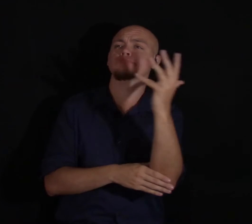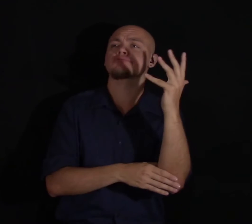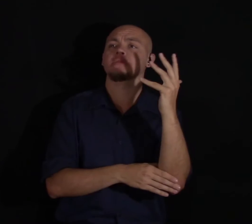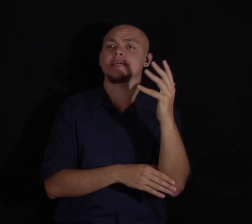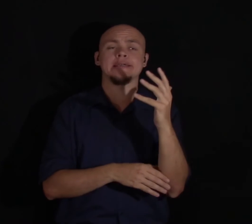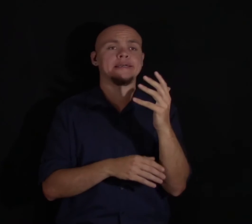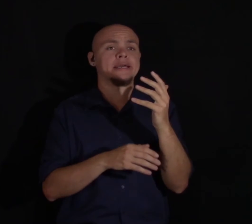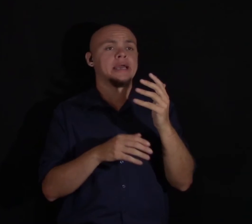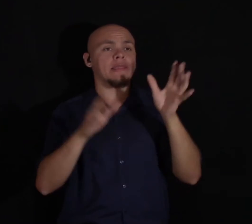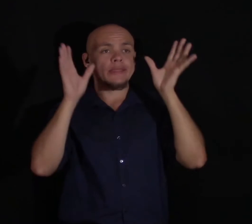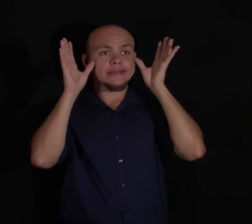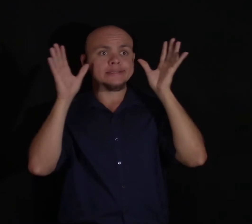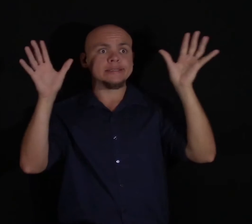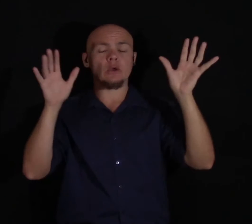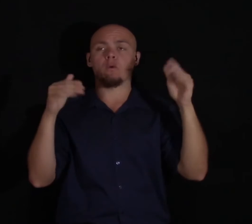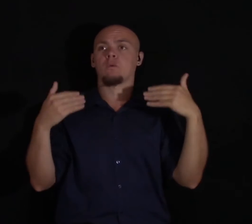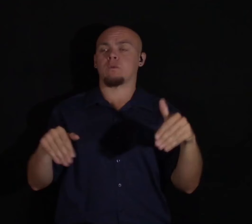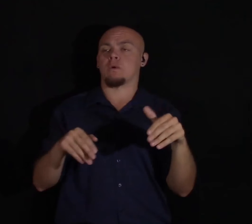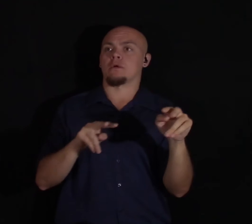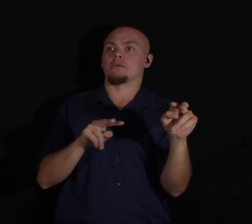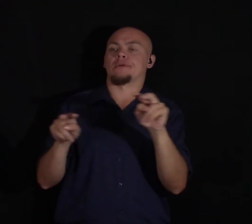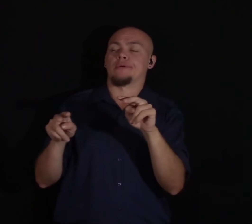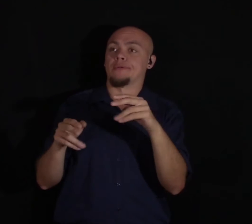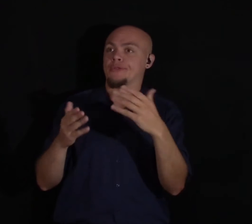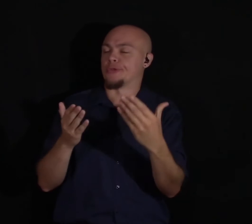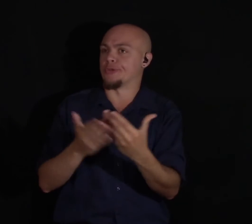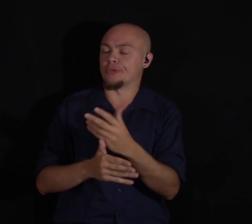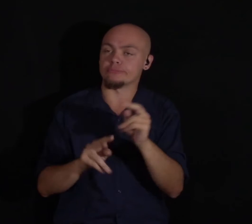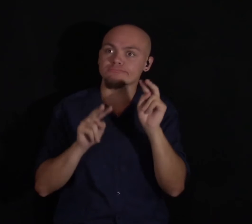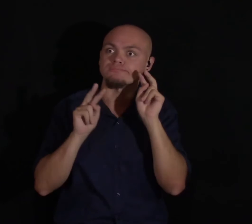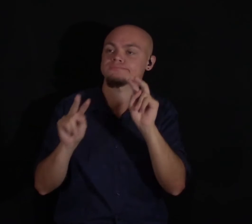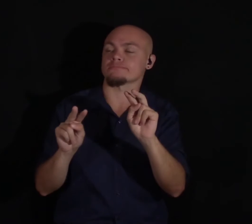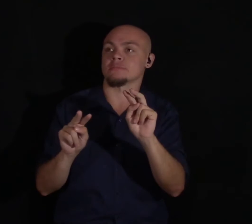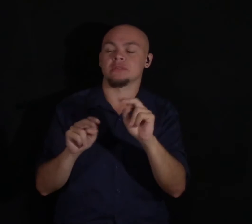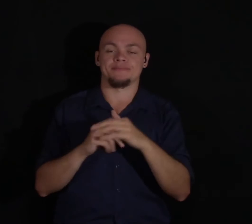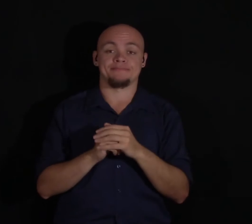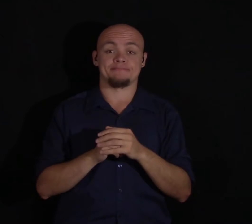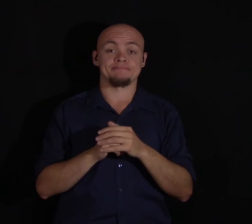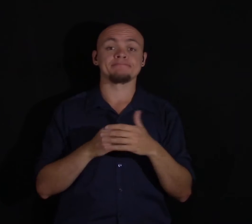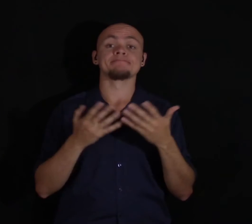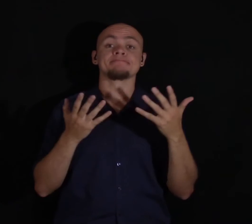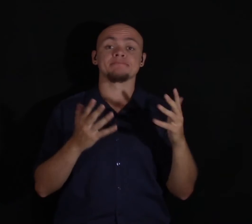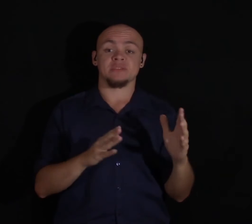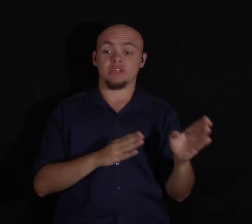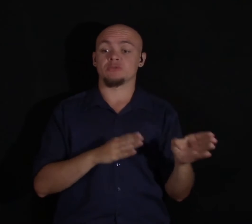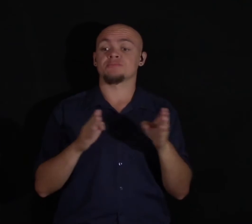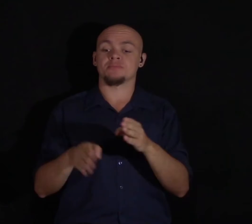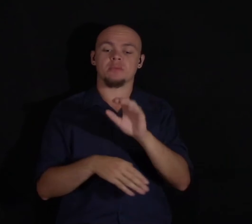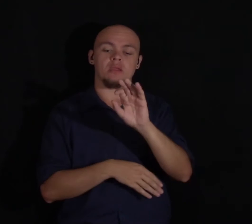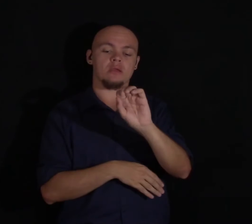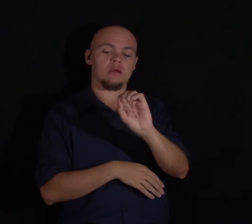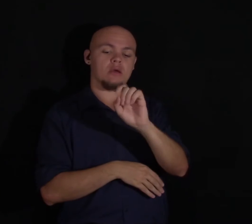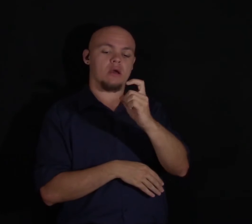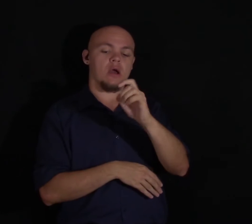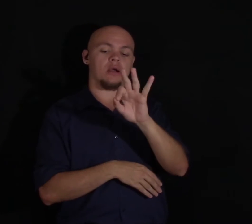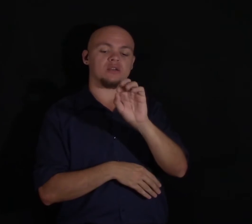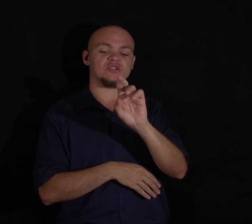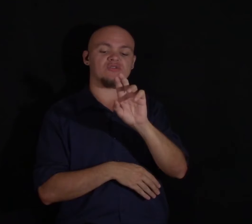stately deer were all novelties to us. From thence we proceeded to Oxford. As we entered this city, our minds